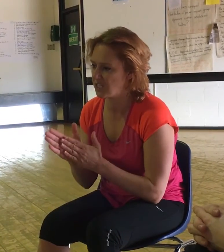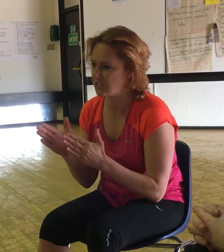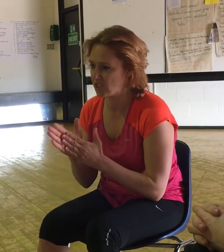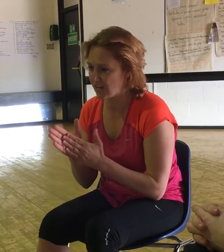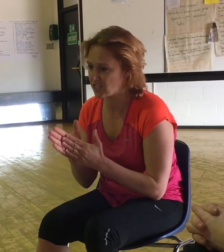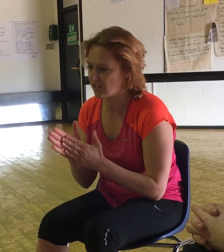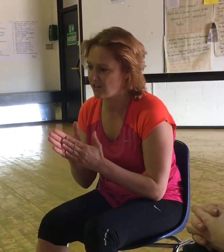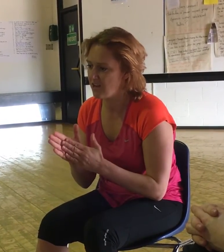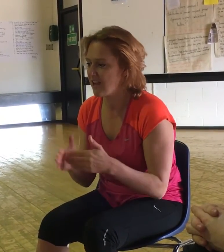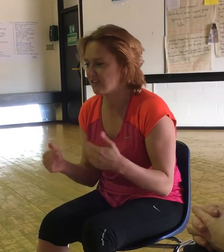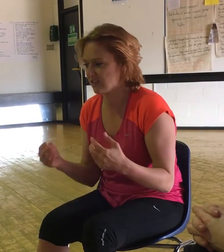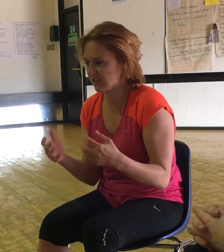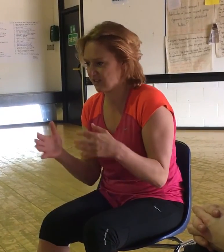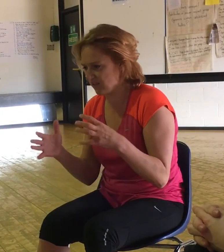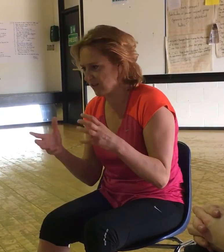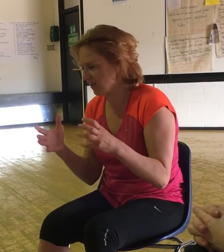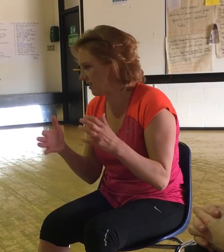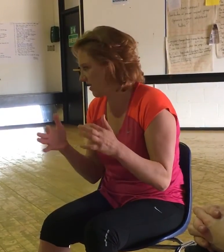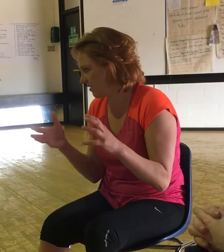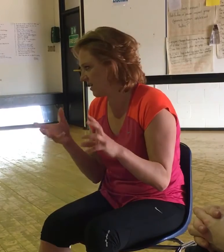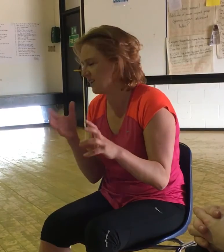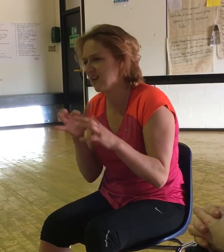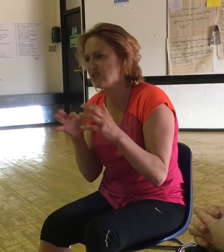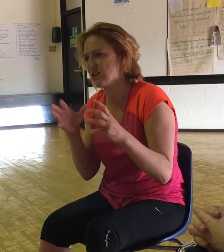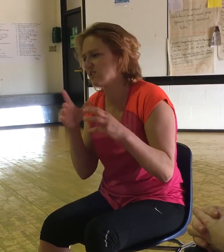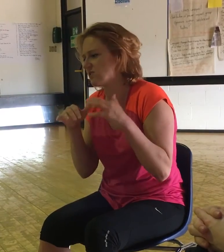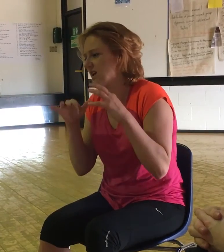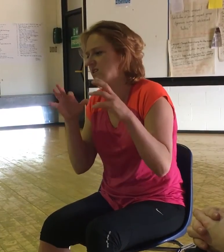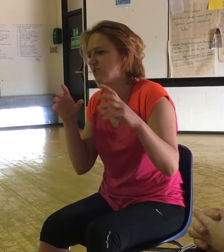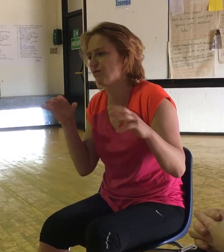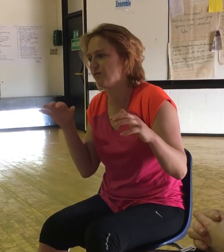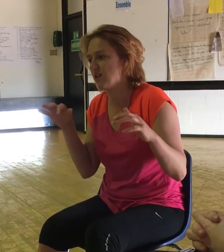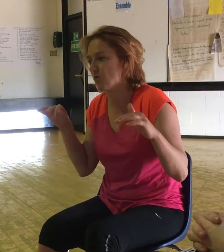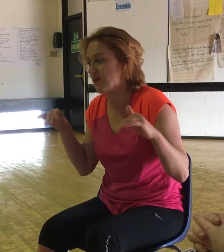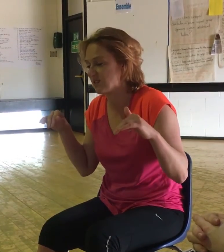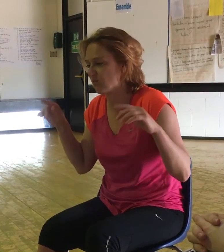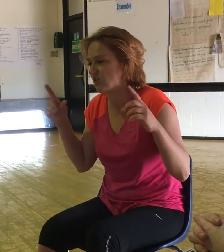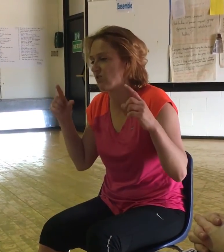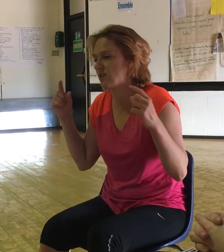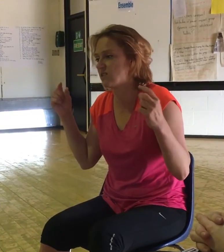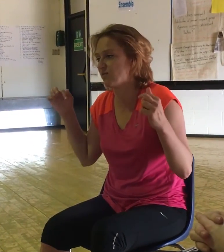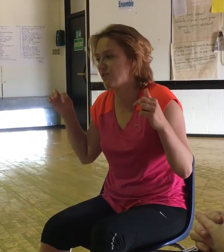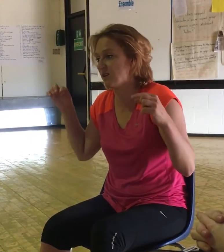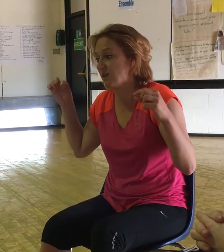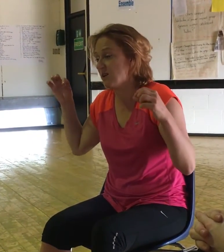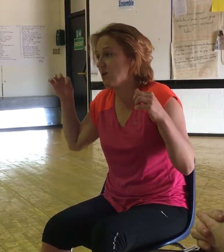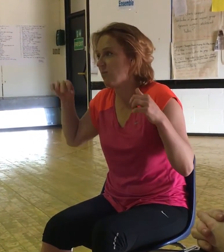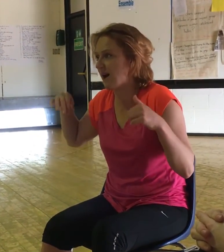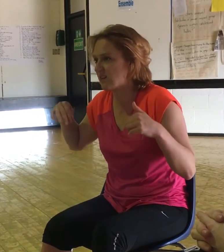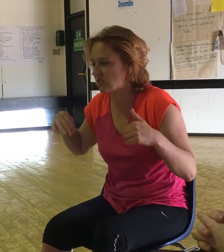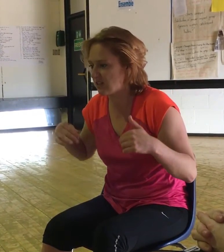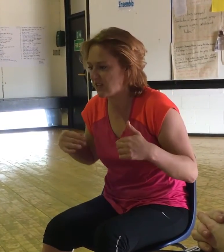and a distraction, it's another layer. And it doesn't interfere when it's not interfering but